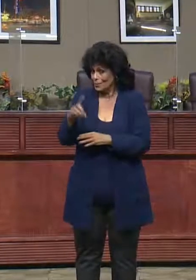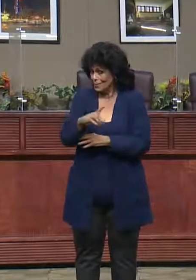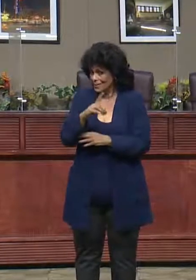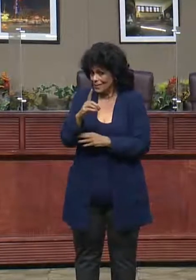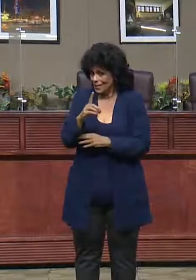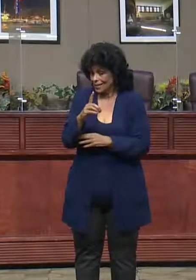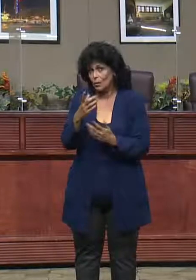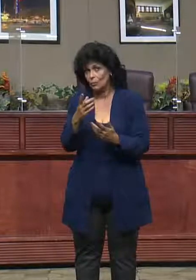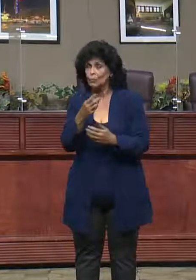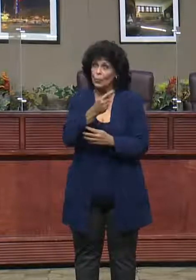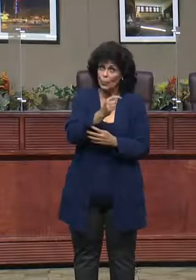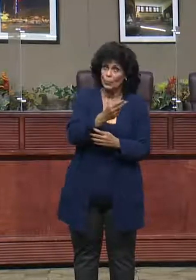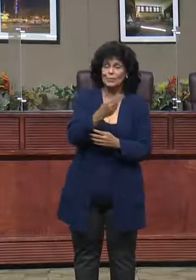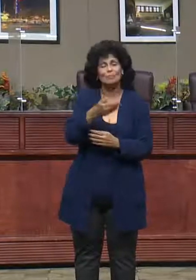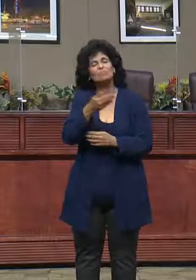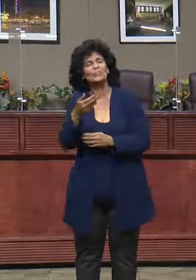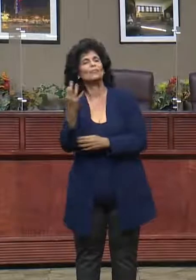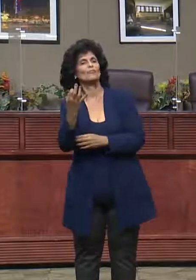Thursday, Friday,